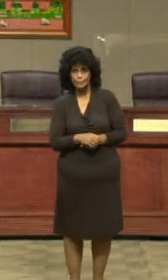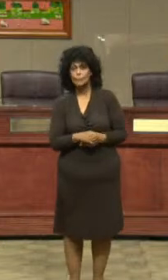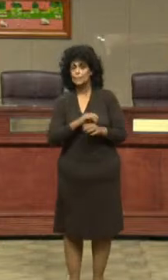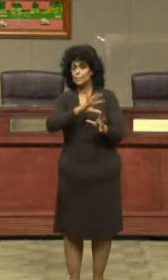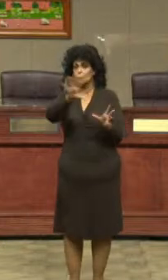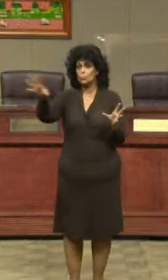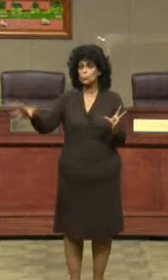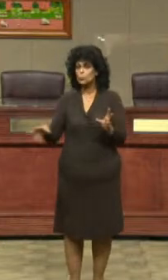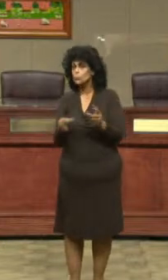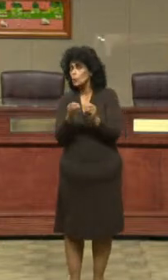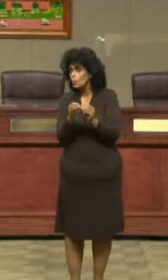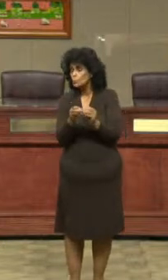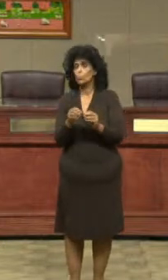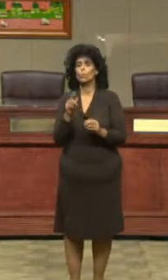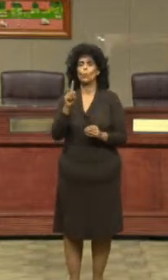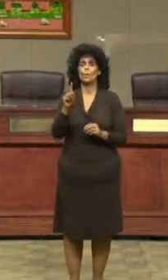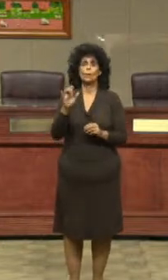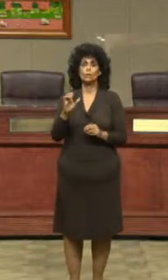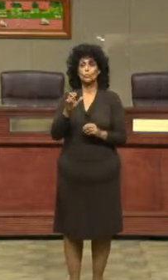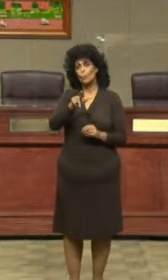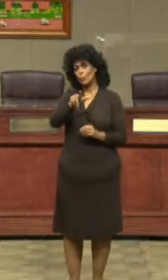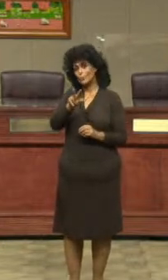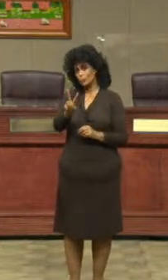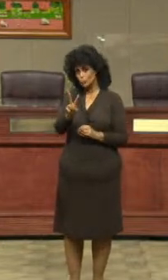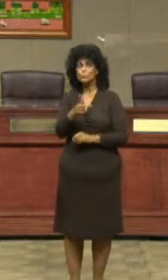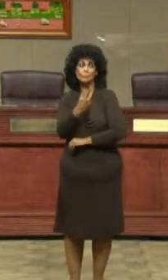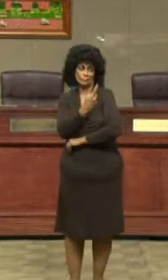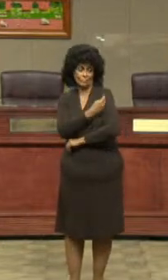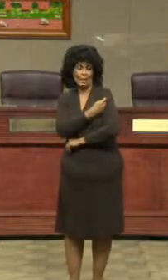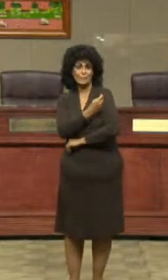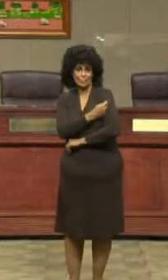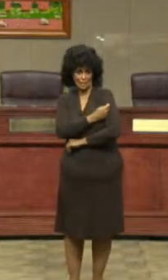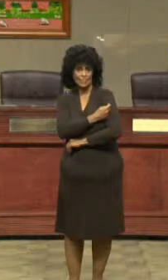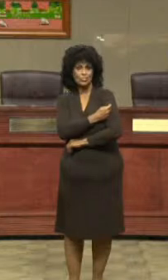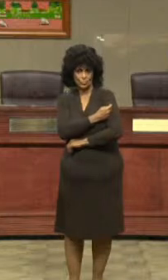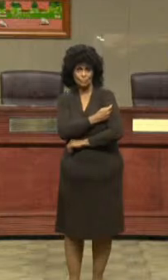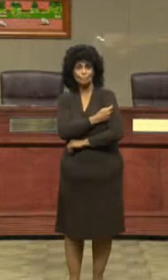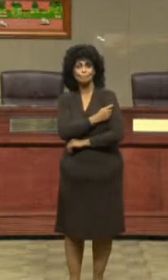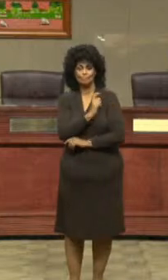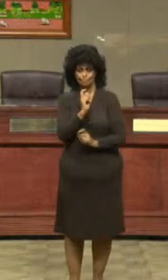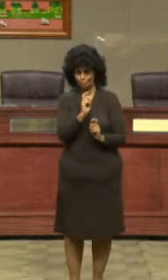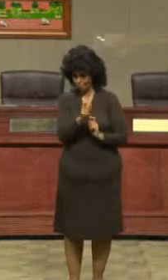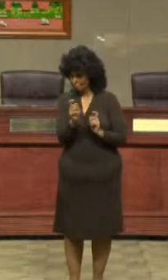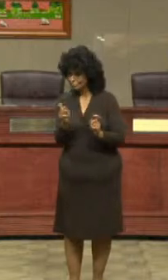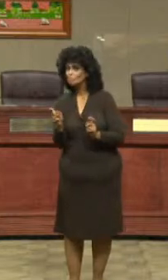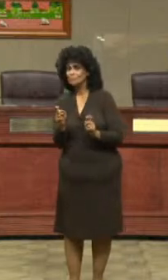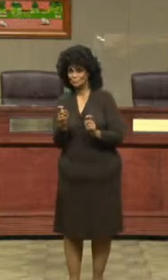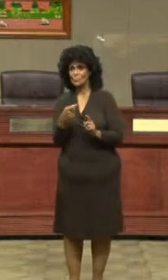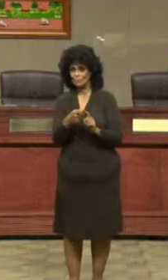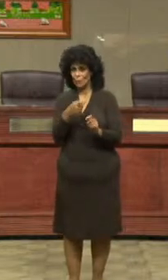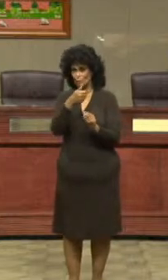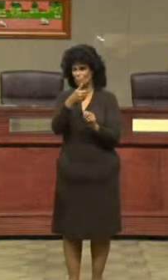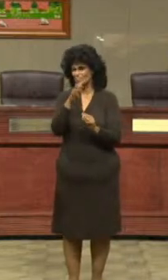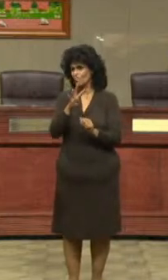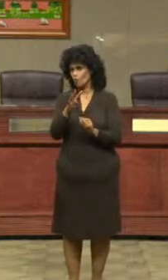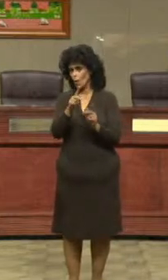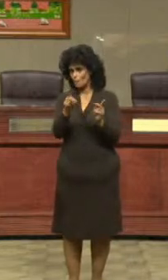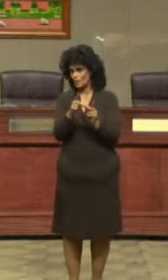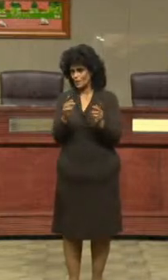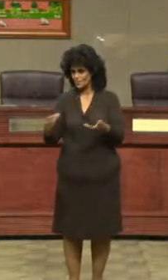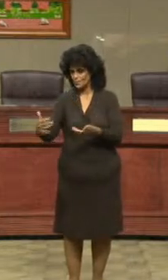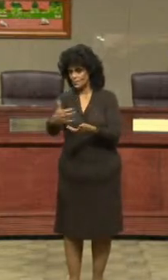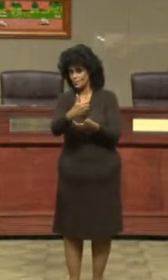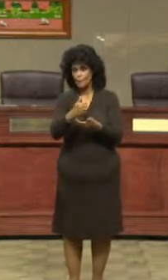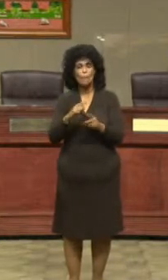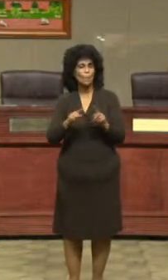of 132 vaccinations have been given between the 4 sites. But we have noted